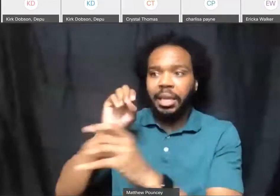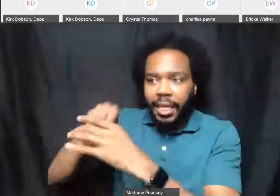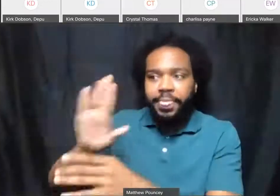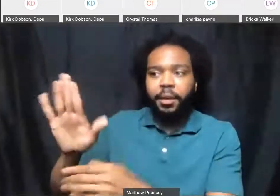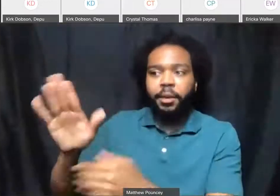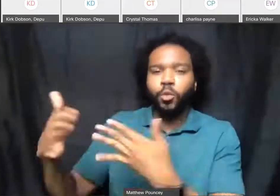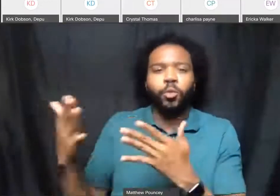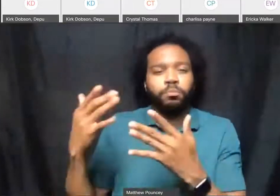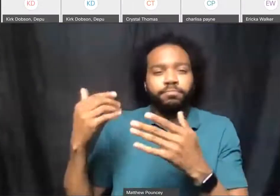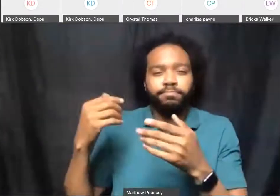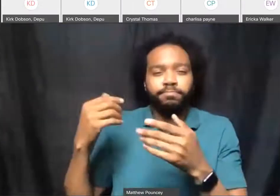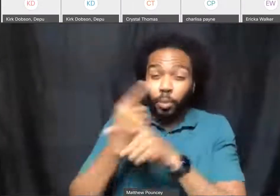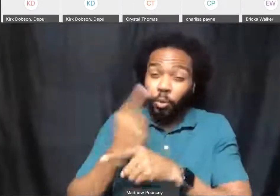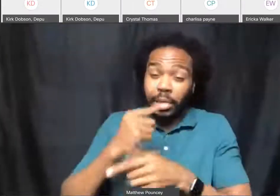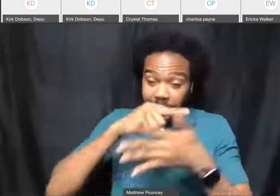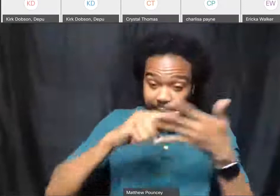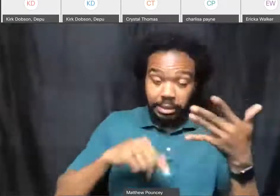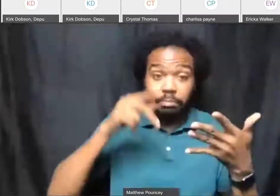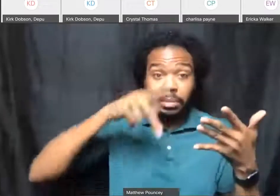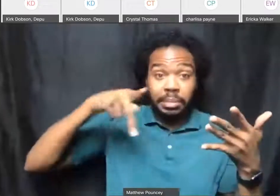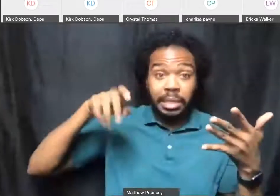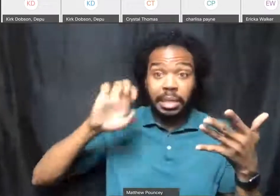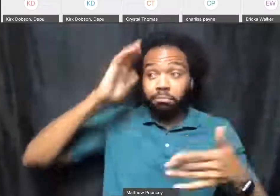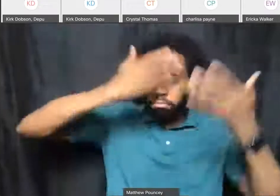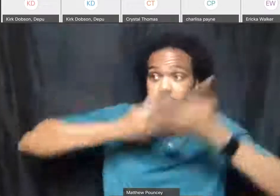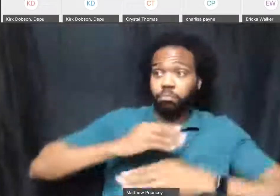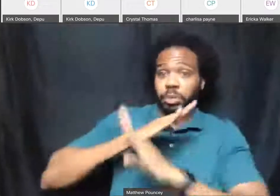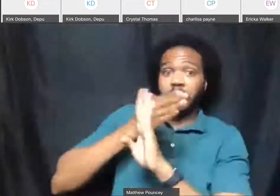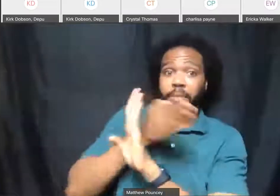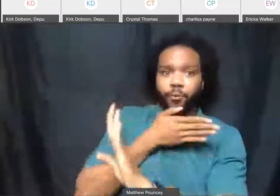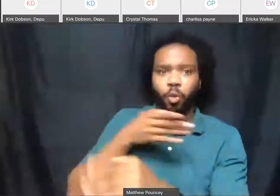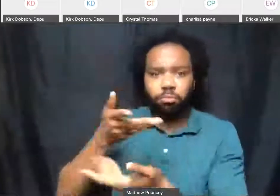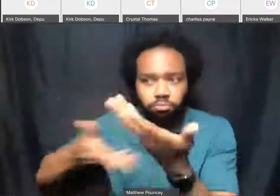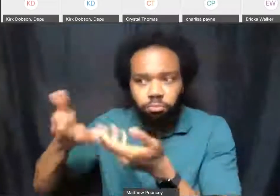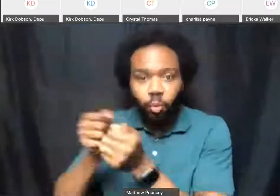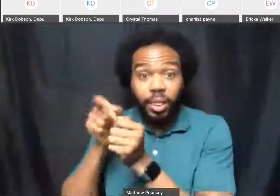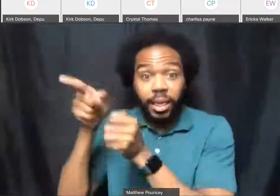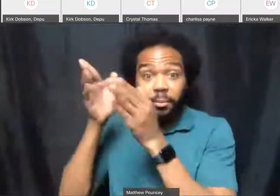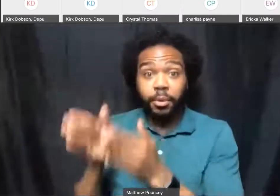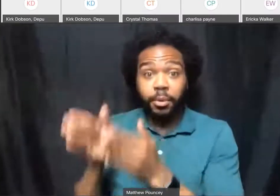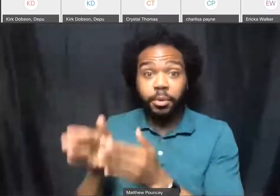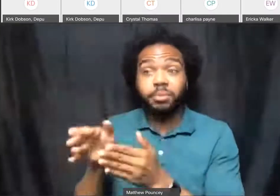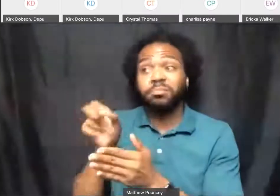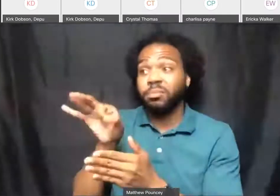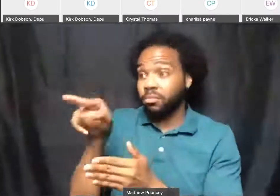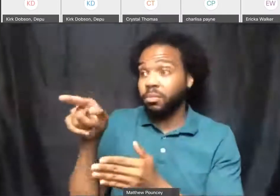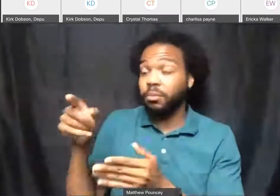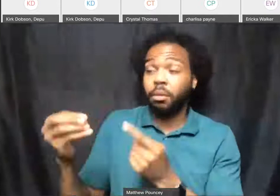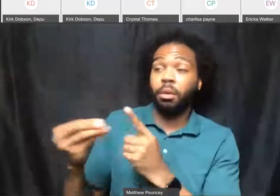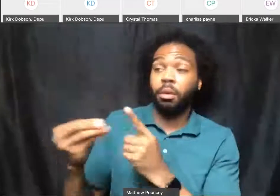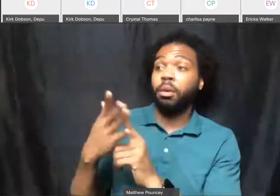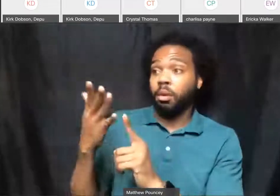the appropriate PPE before they engage with them. A person who's been exposed, who has to self-quarantine at